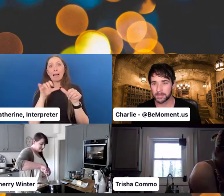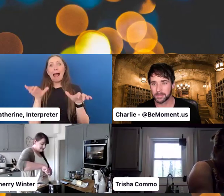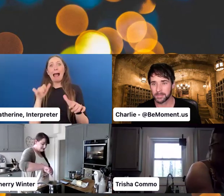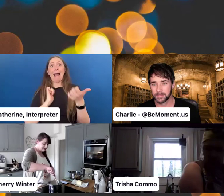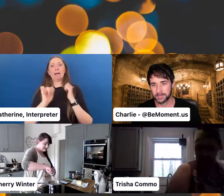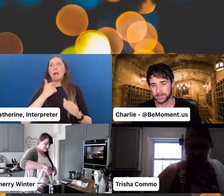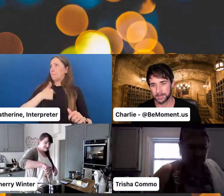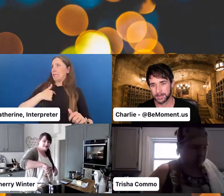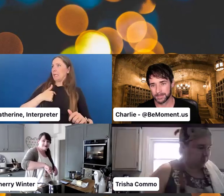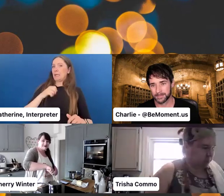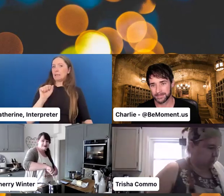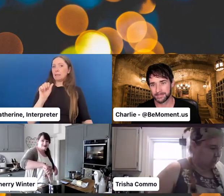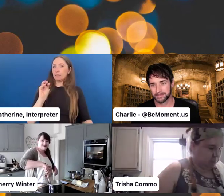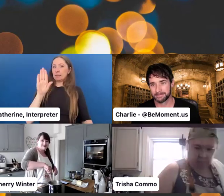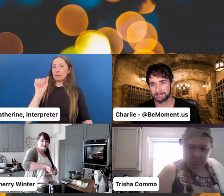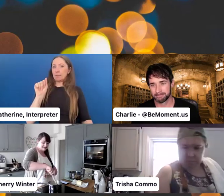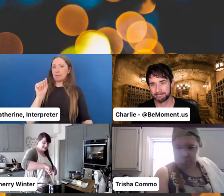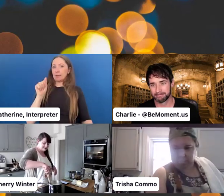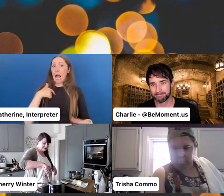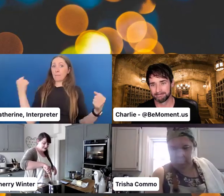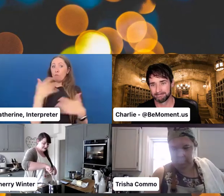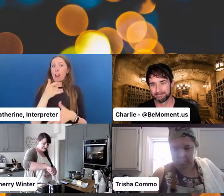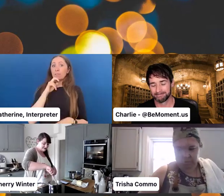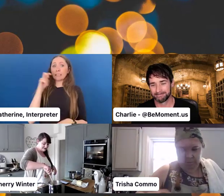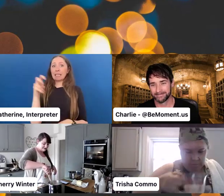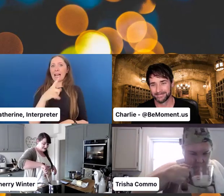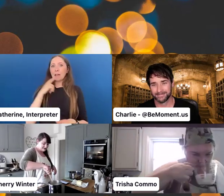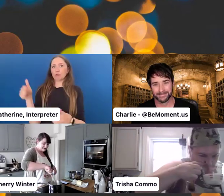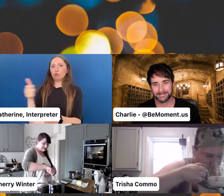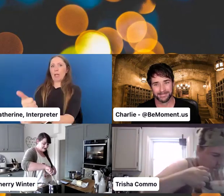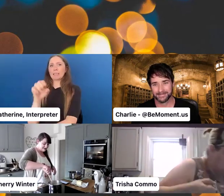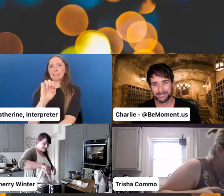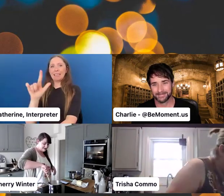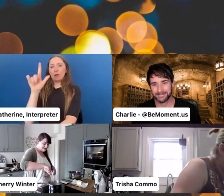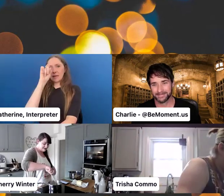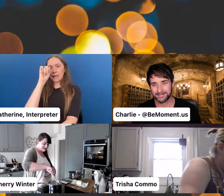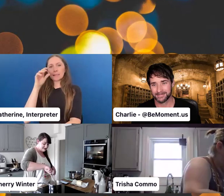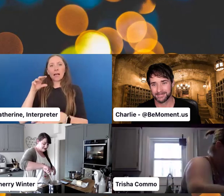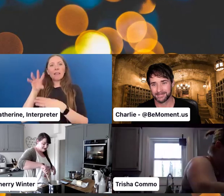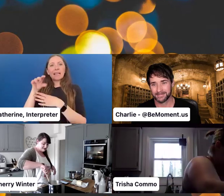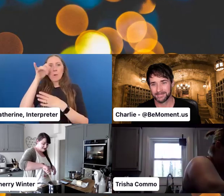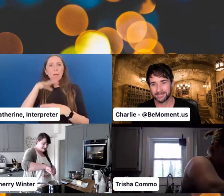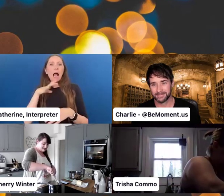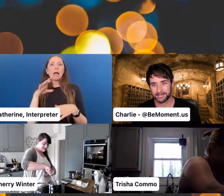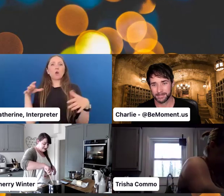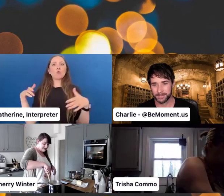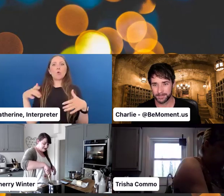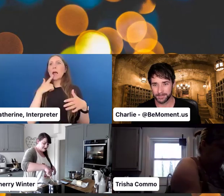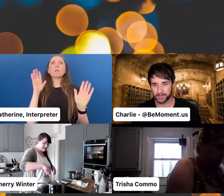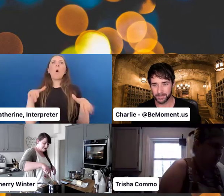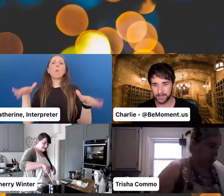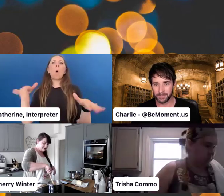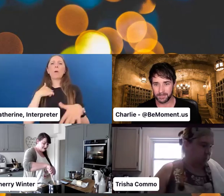to, Samba, I had a guy who was afraid of snakes, had to chase him down because the cameraman and the crew were like, no, we don't mess